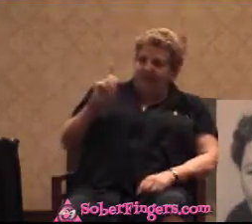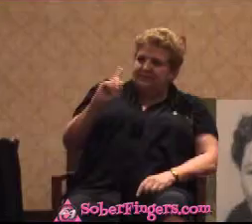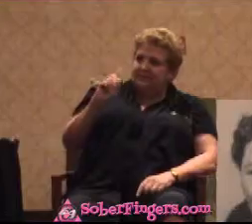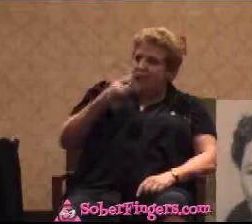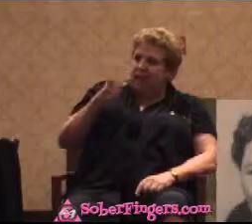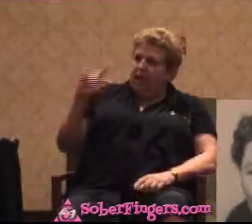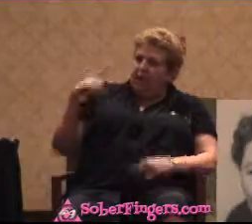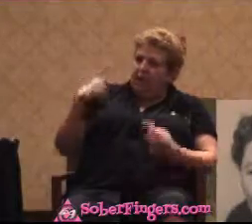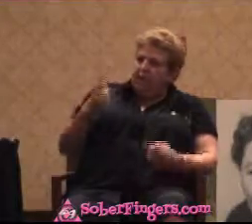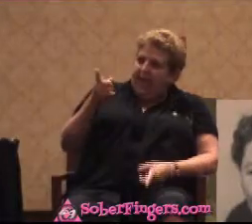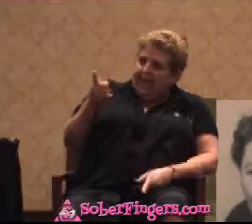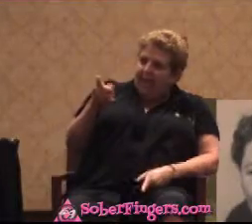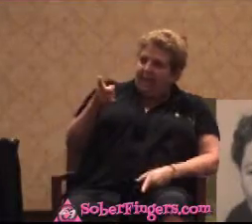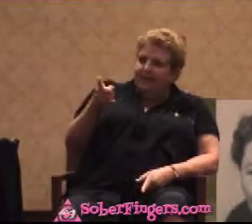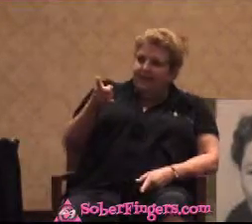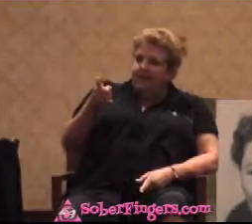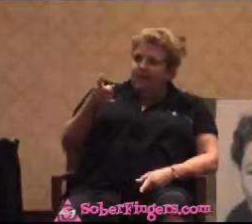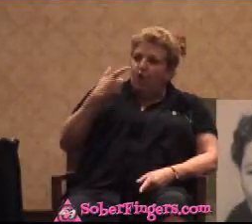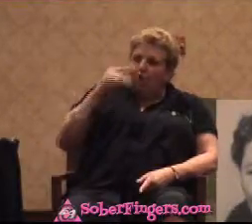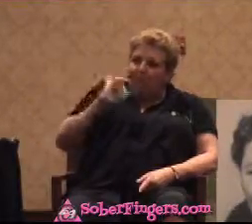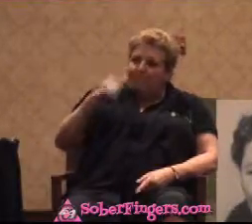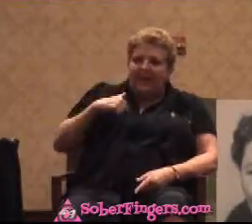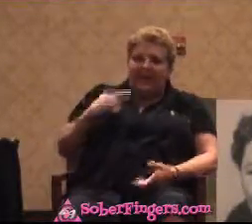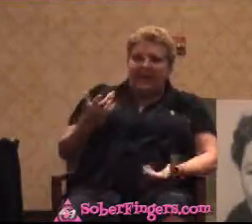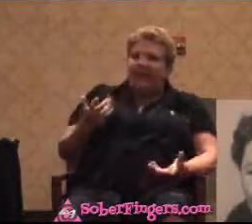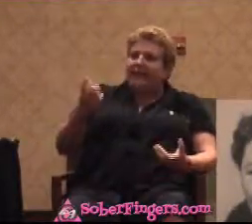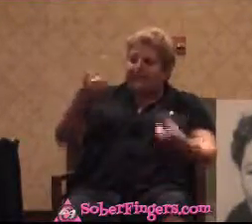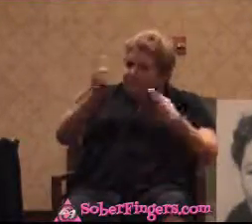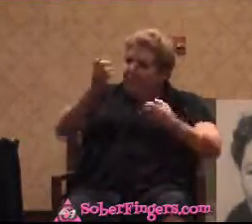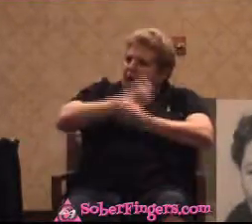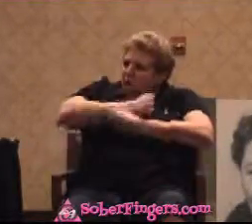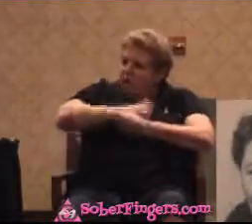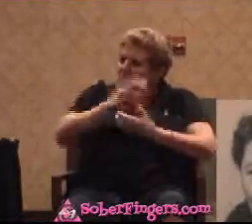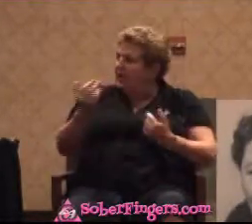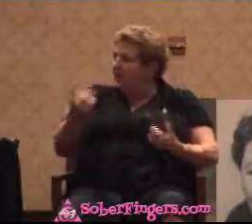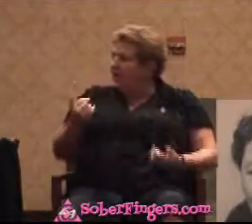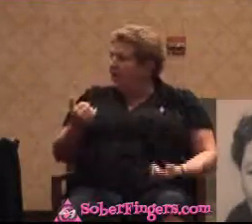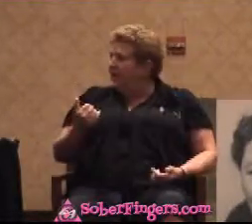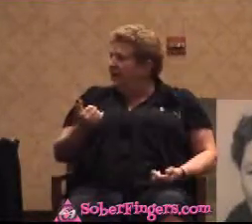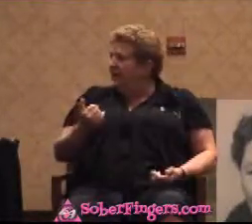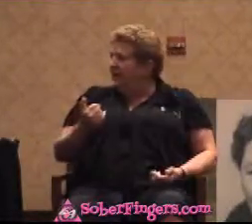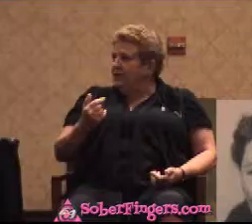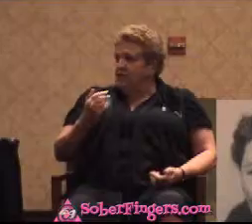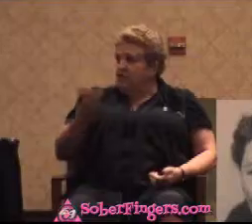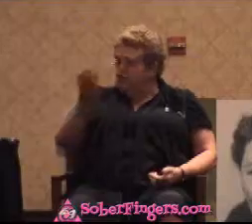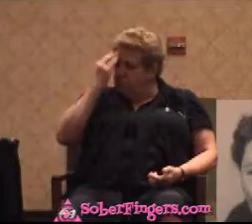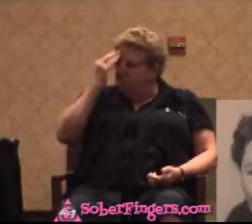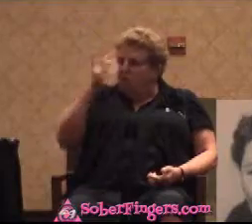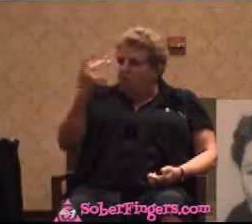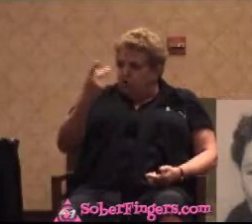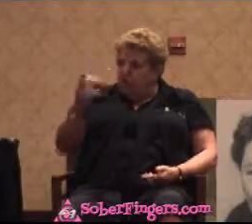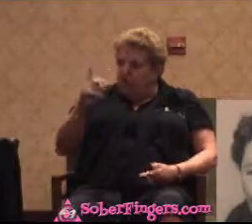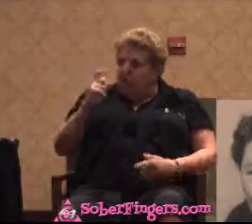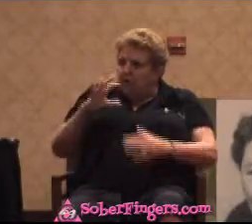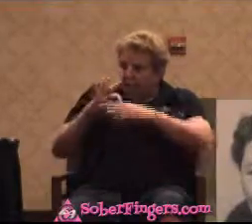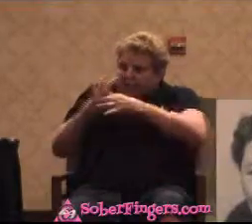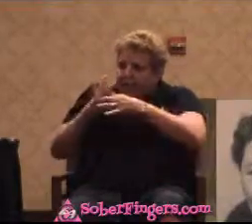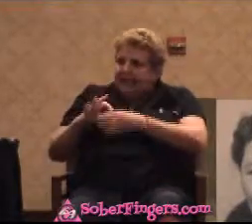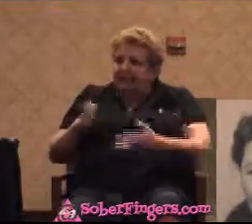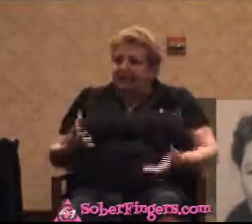been? Give me a hug. You know what I mean? We're related. You know that, don't you? And so Squeaky had